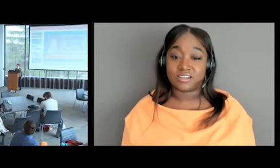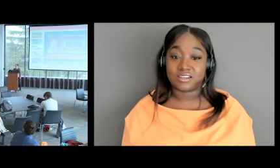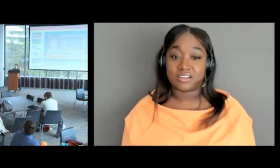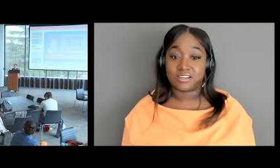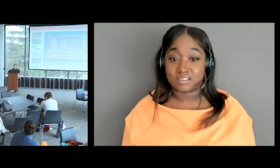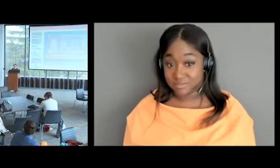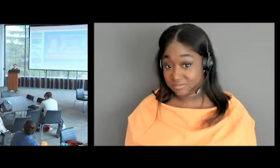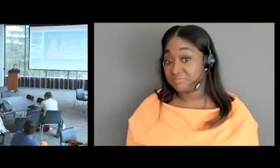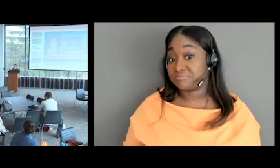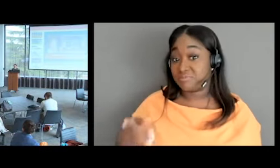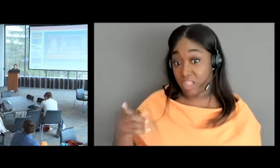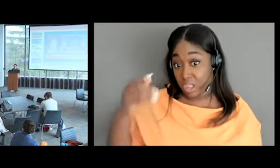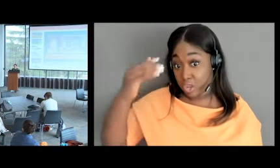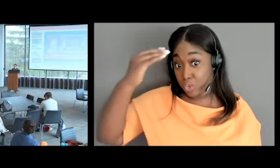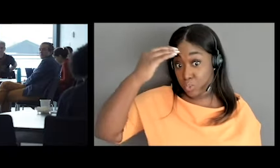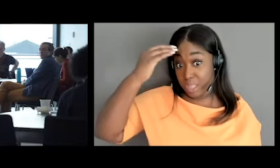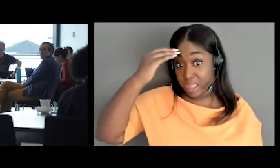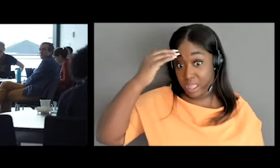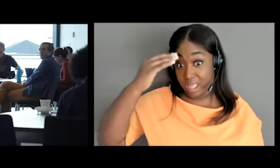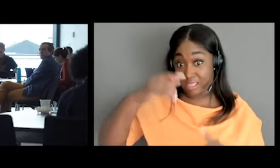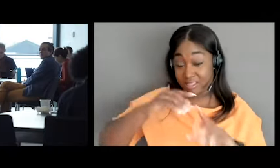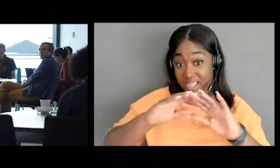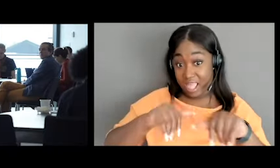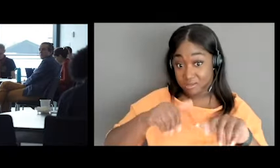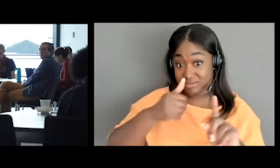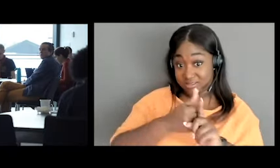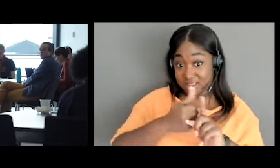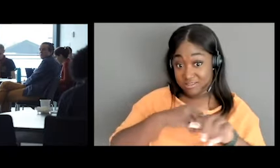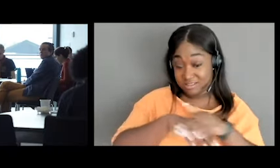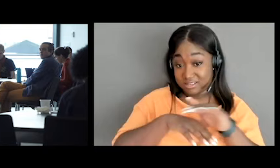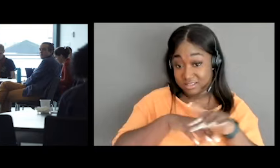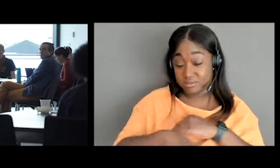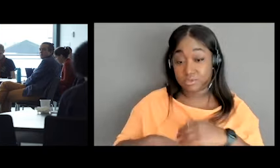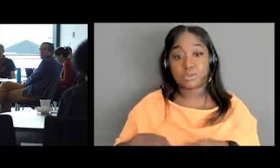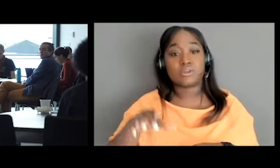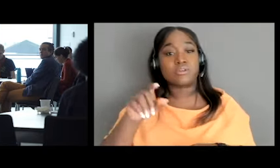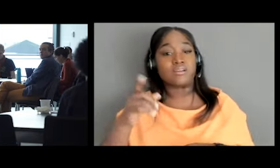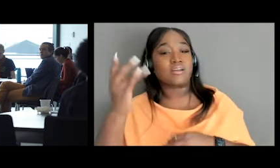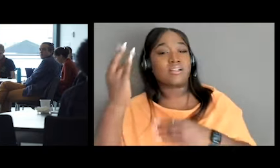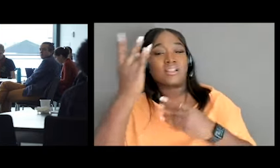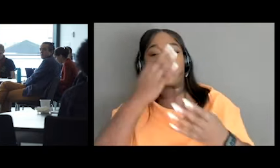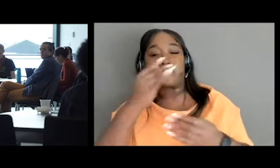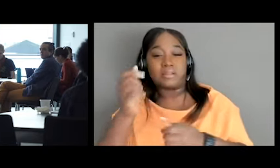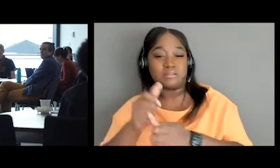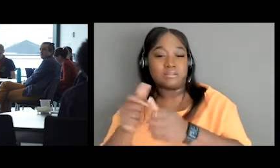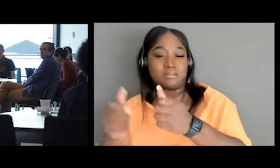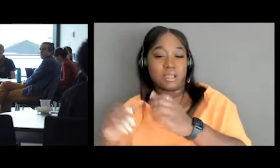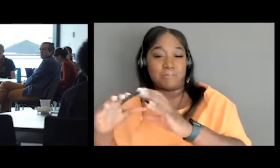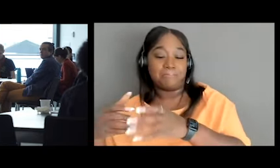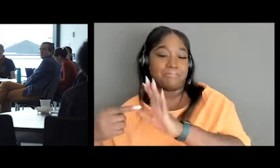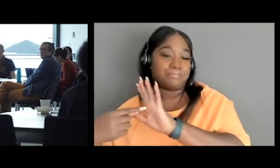housing is? Well, I think you have to look at a social historical perspective of that. And I'll give you an example.